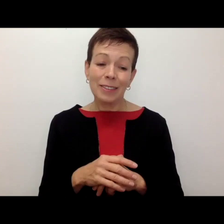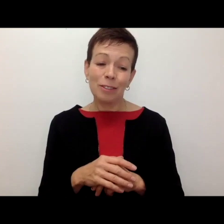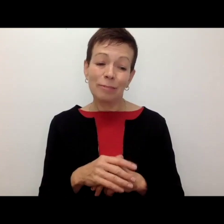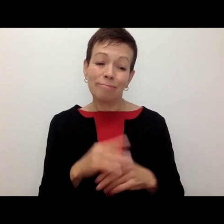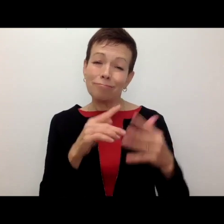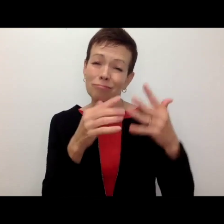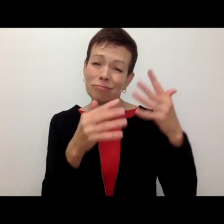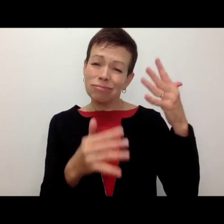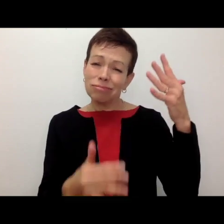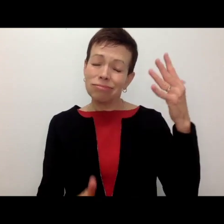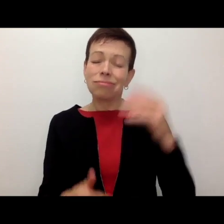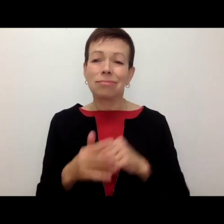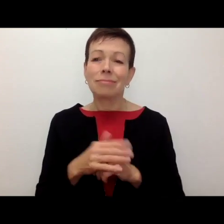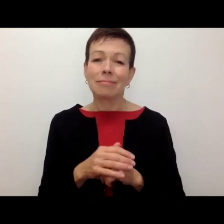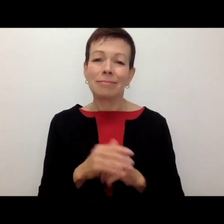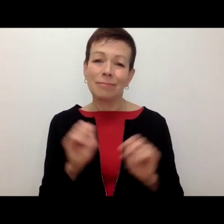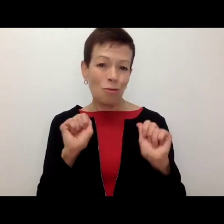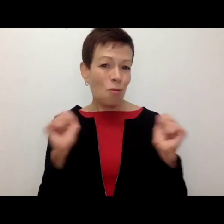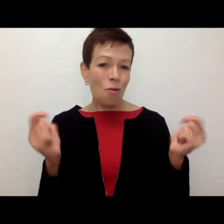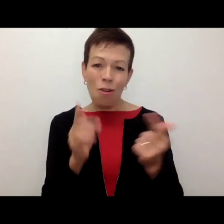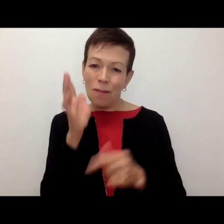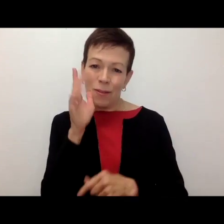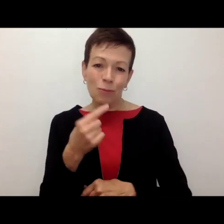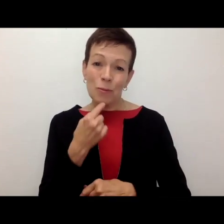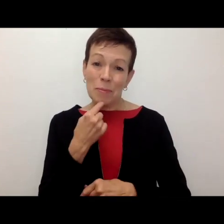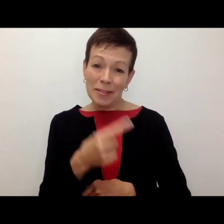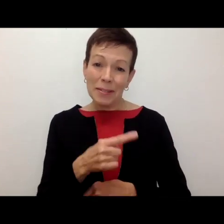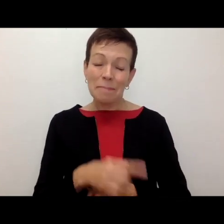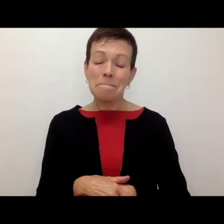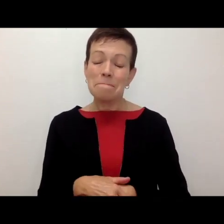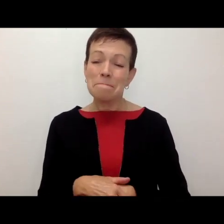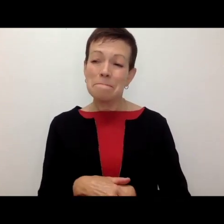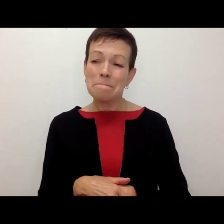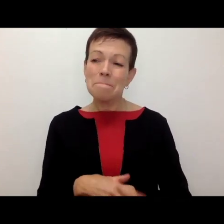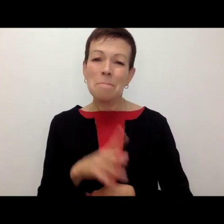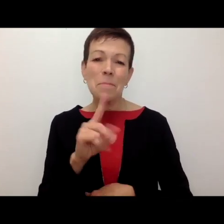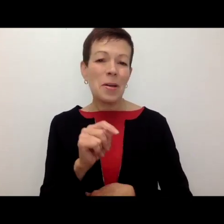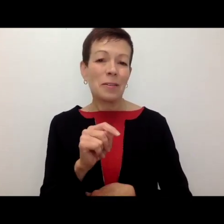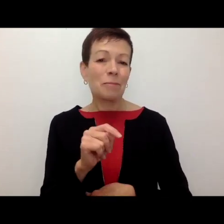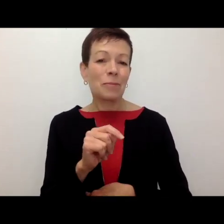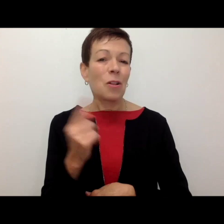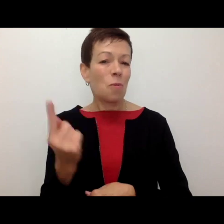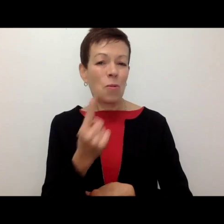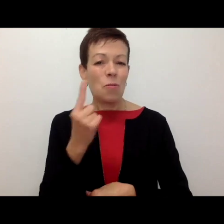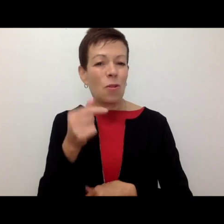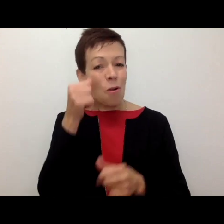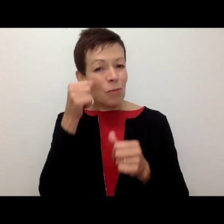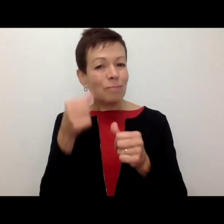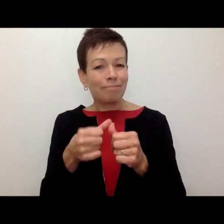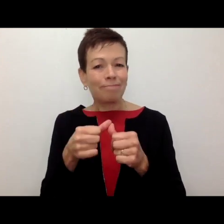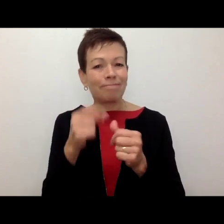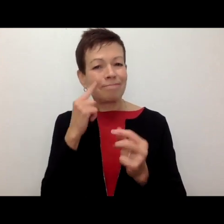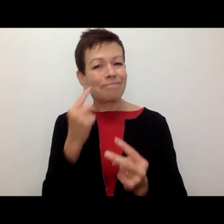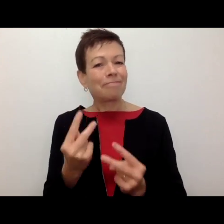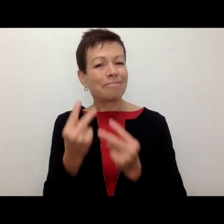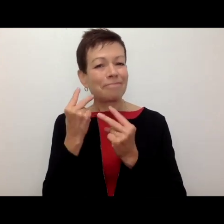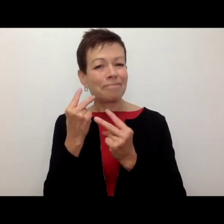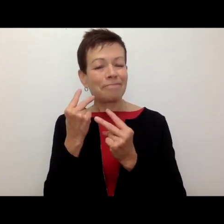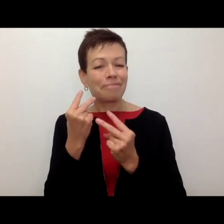intelligence. The list goes on. All of us from around the world will miss Len. But